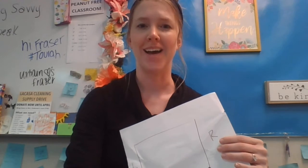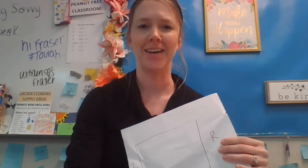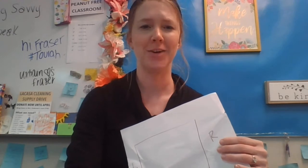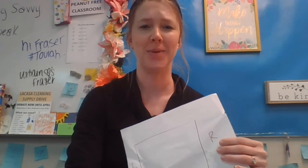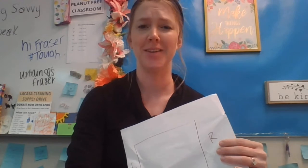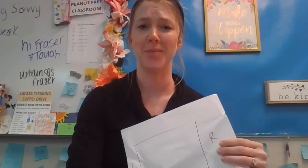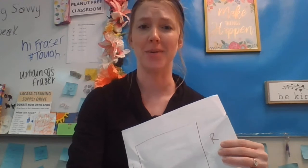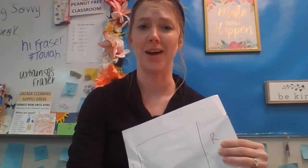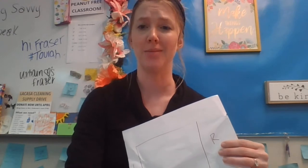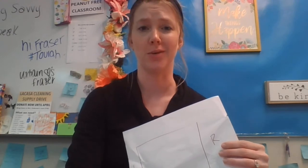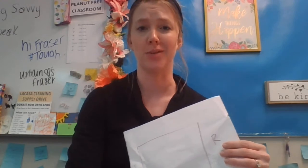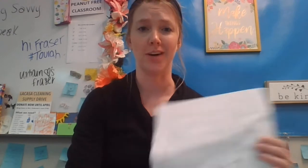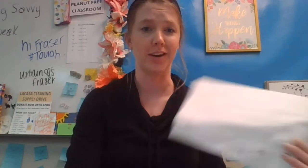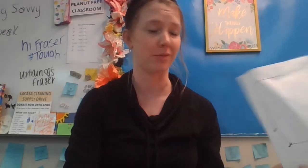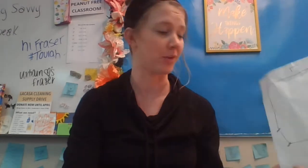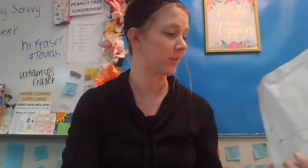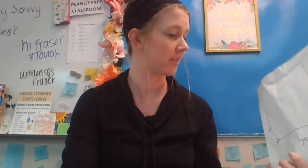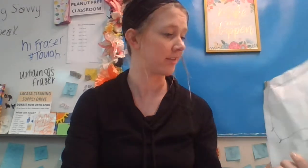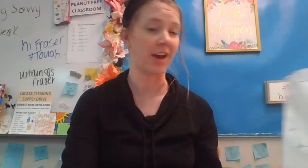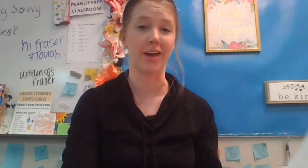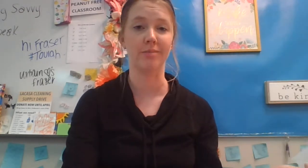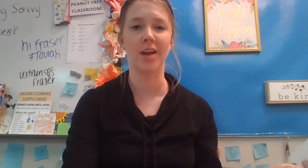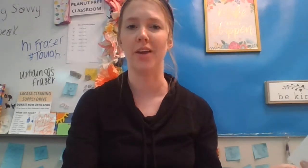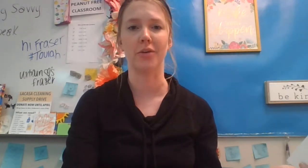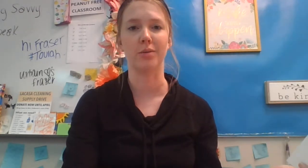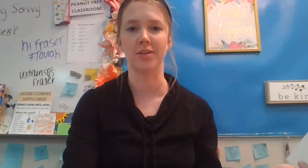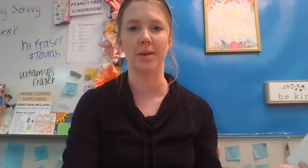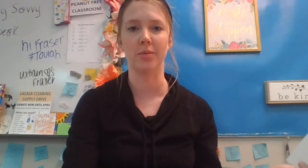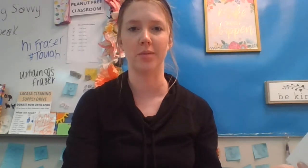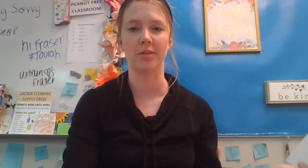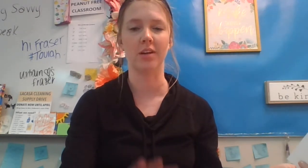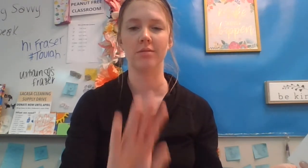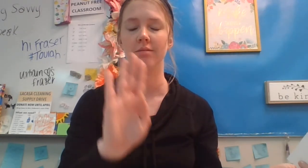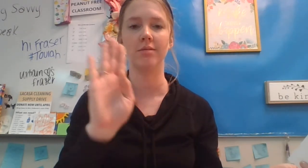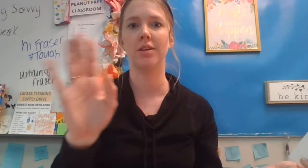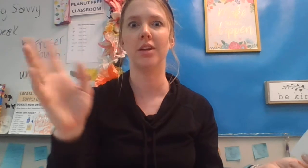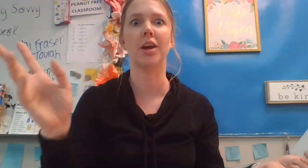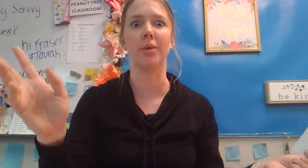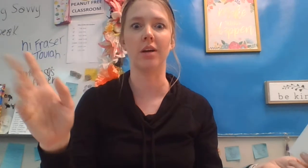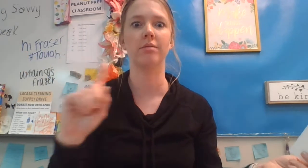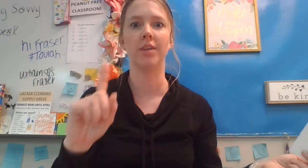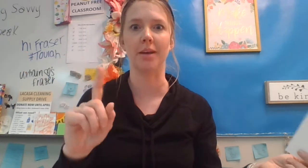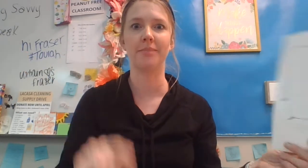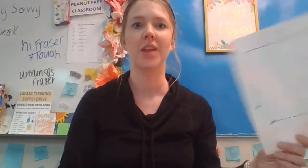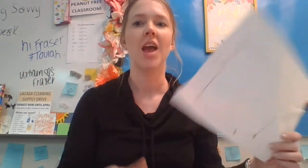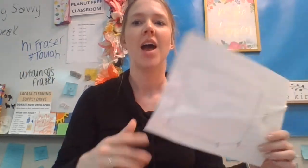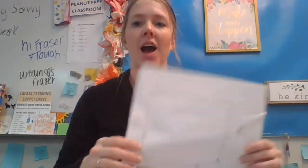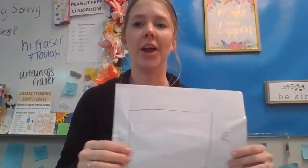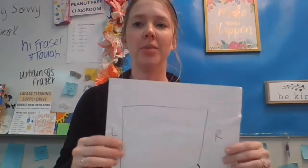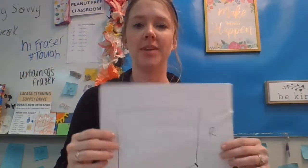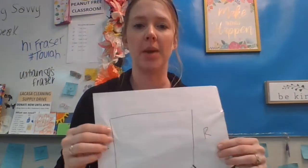On your piece of paper, I'm so sorry if you just, I don't know what just happened with my video. Here we are, okay. On your piece of